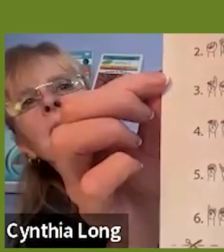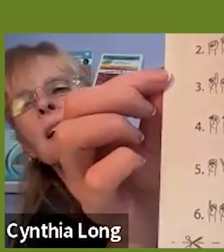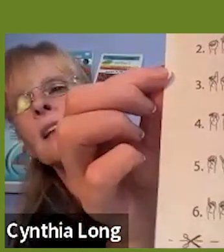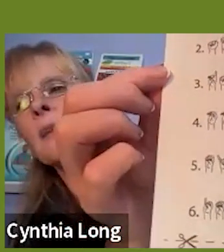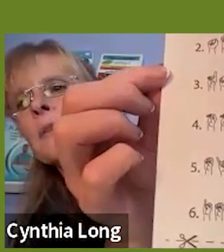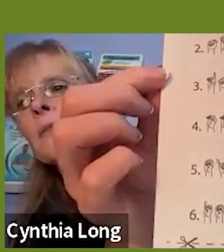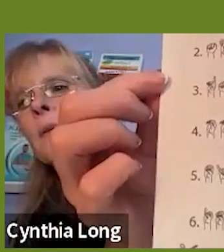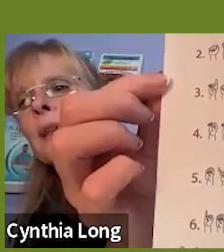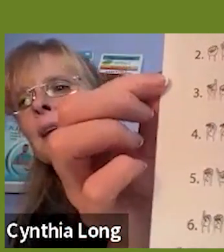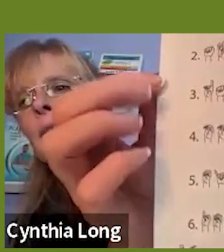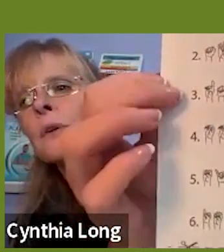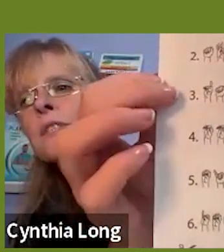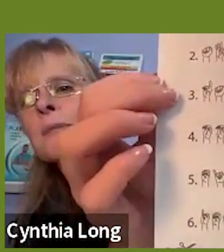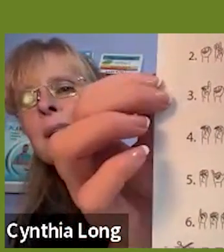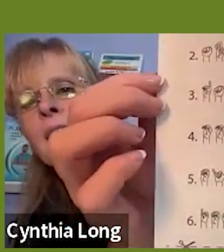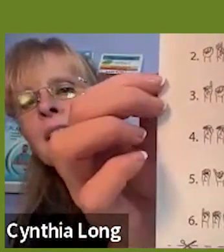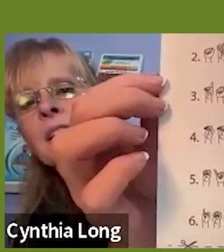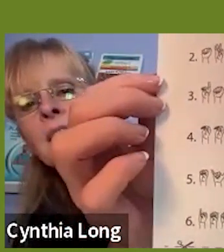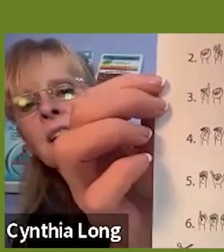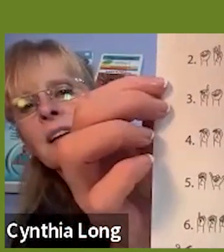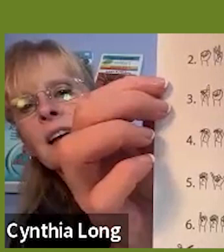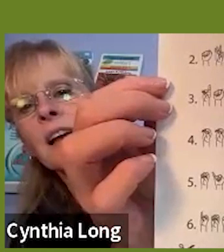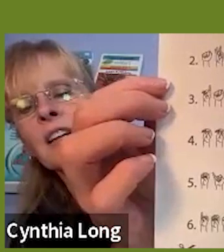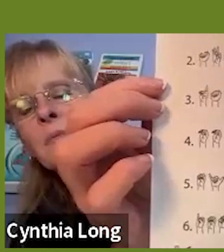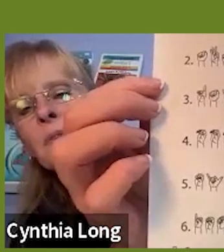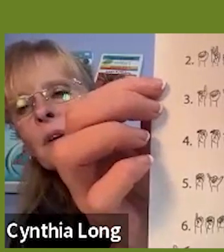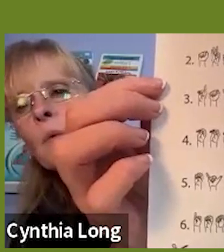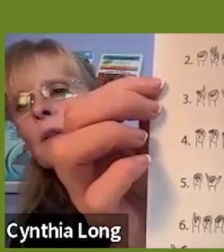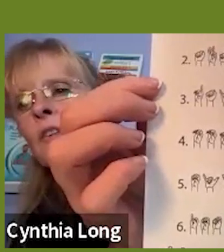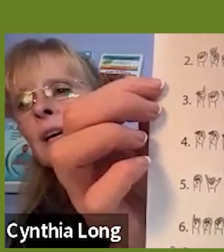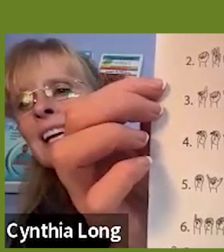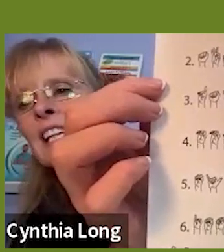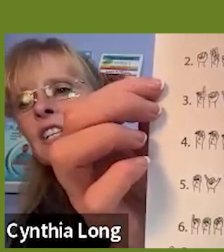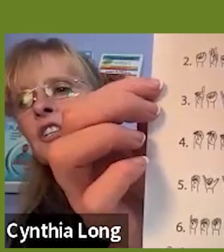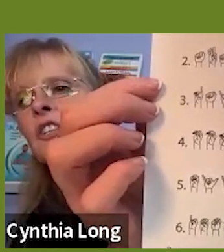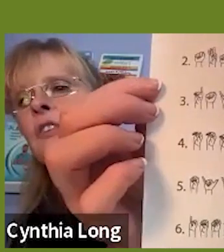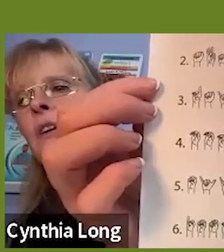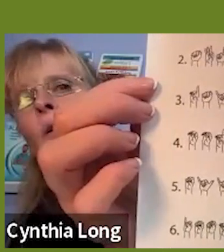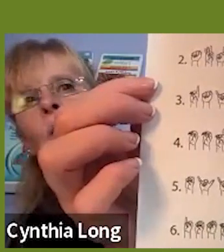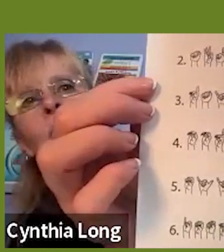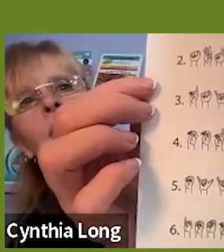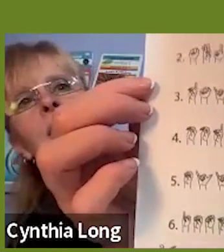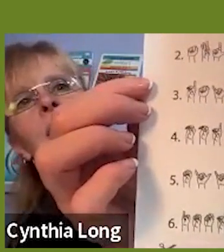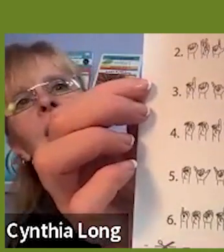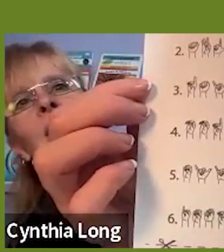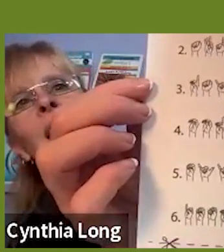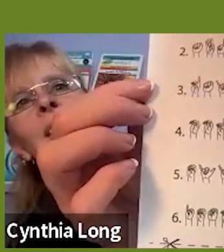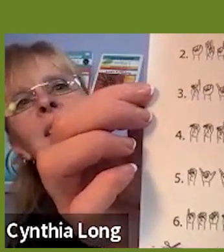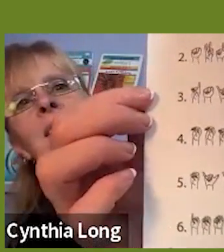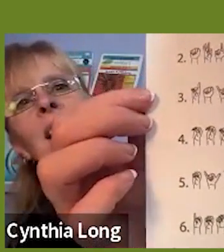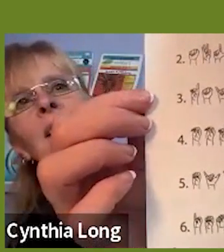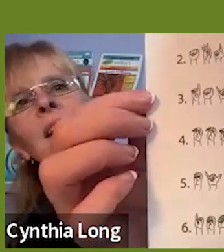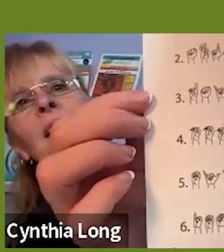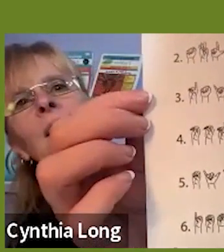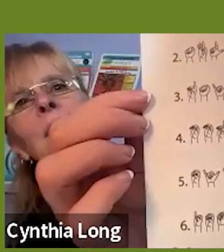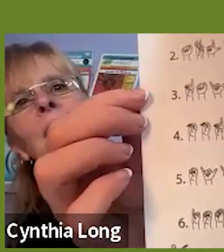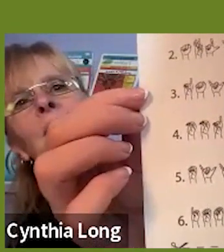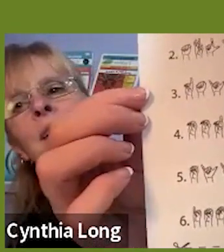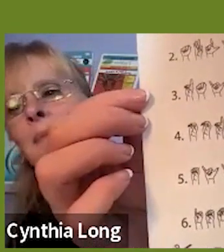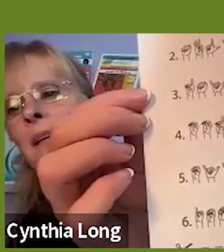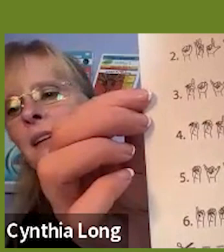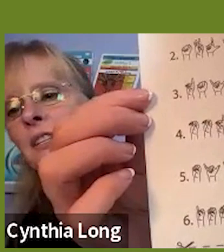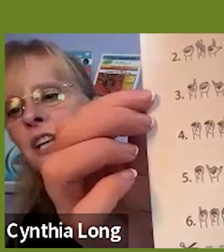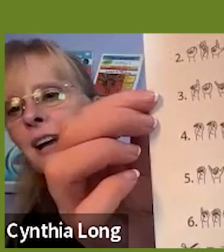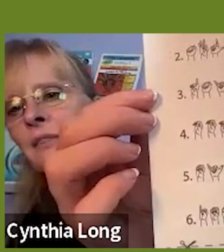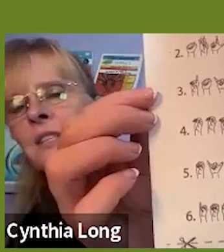that I can see it. Number 3 without the words in my hand, and number 3 with your English on it. Okay, this is how they come. Can